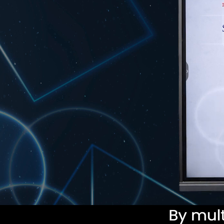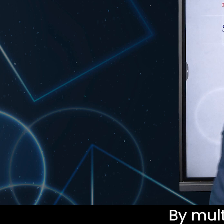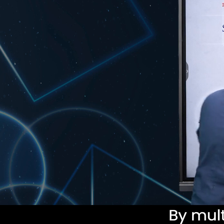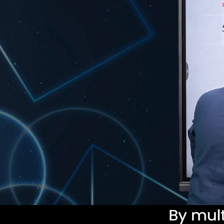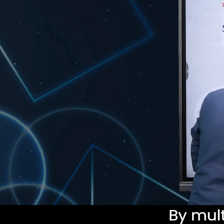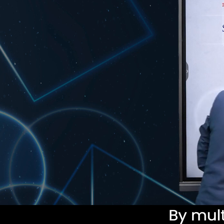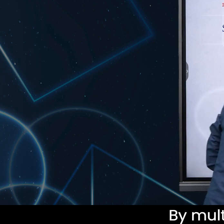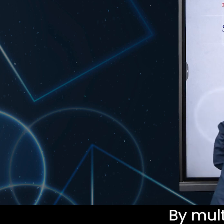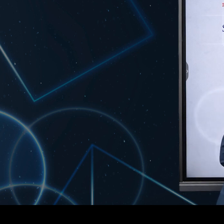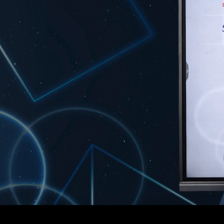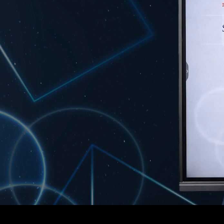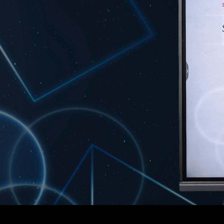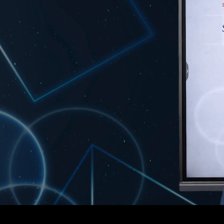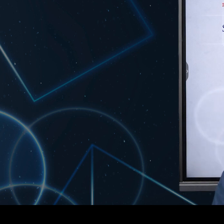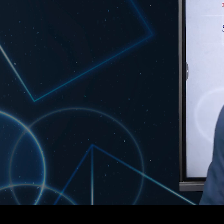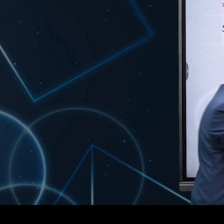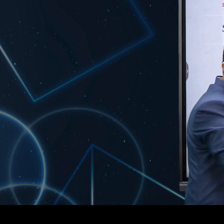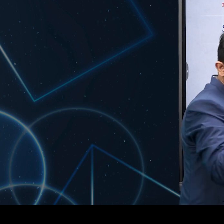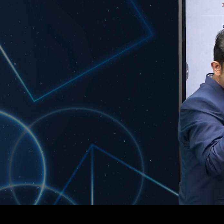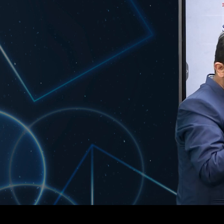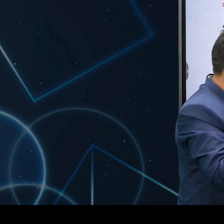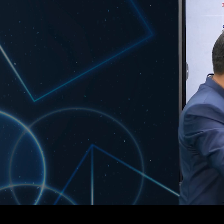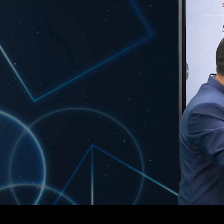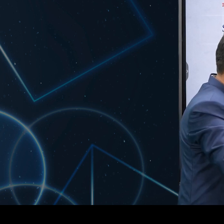1568, which is equal to